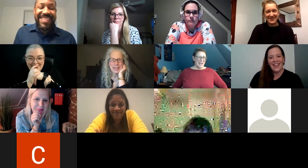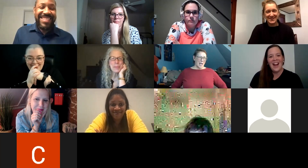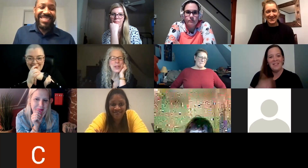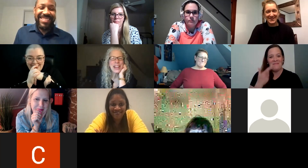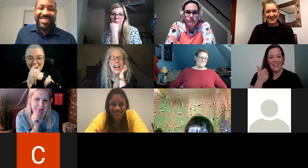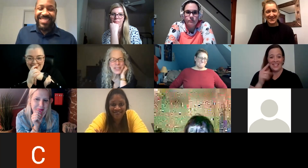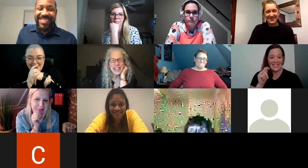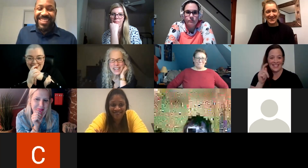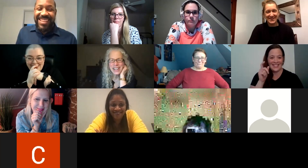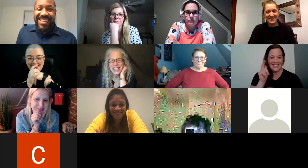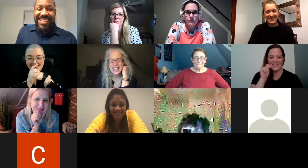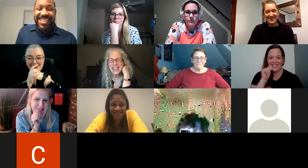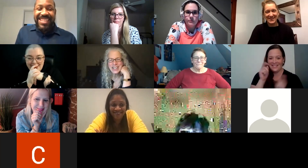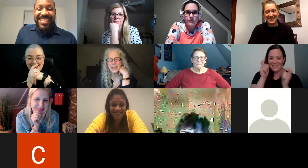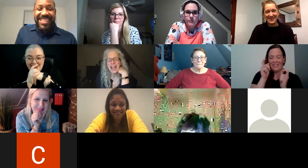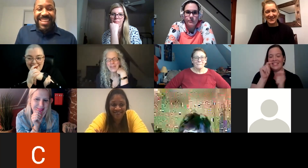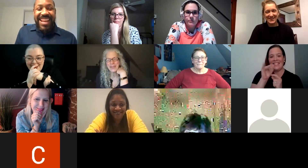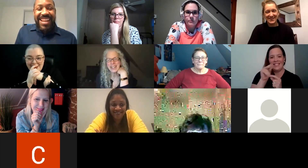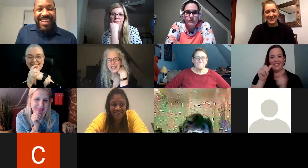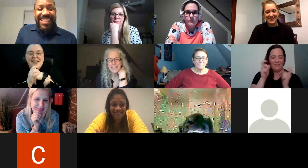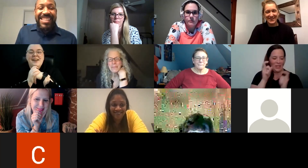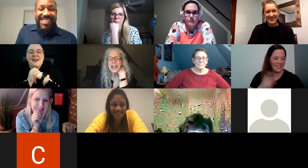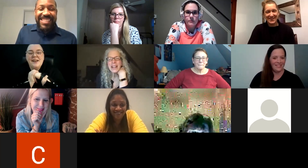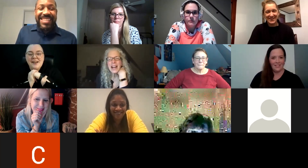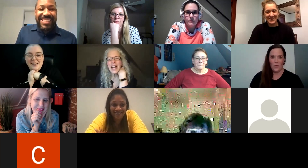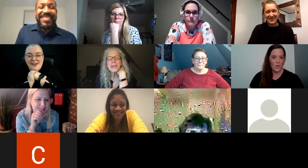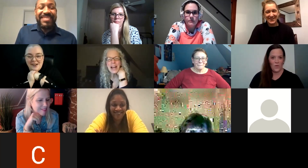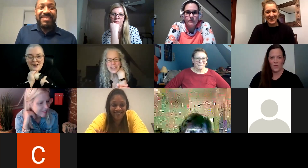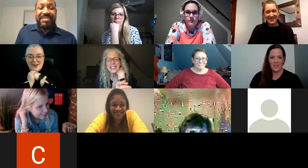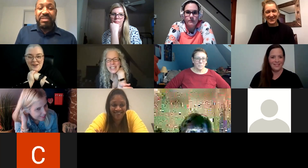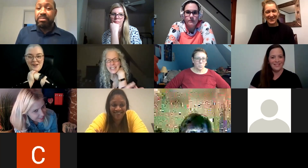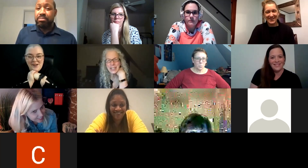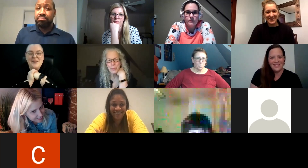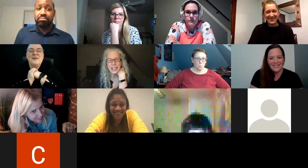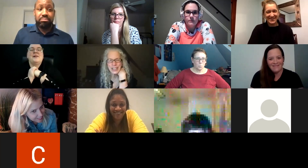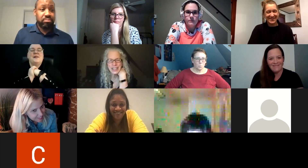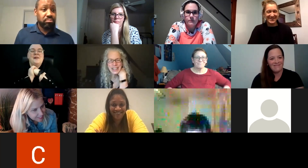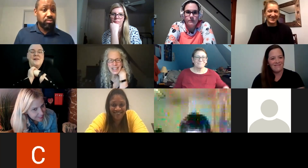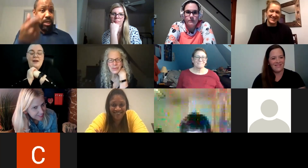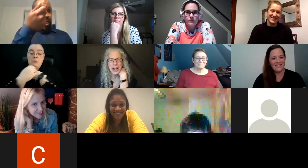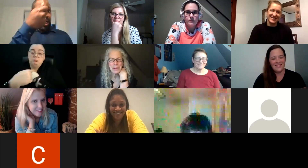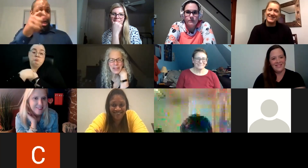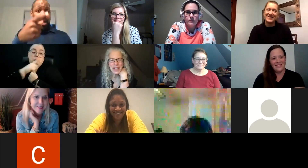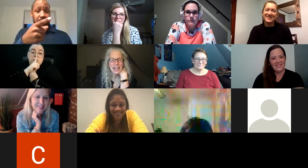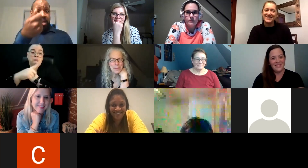People are laughing. Yes, we're laughing. Why are you laughing? I'm laughing at Tina's expression. That's what I'm laughing at, Amy